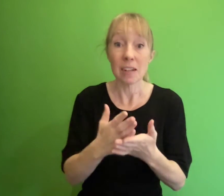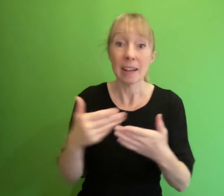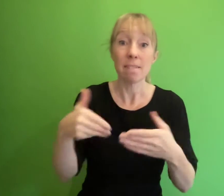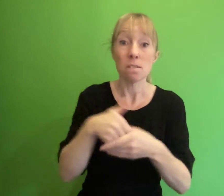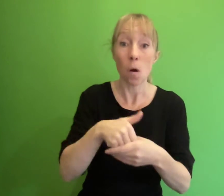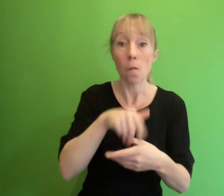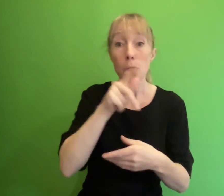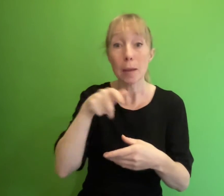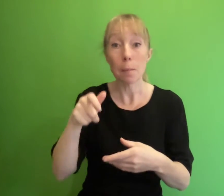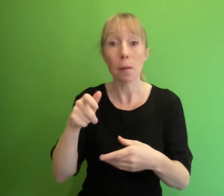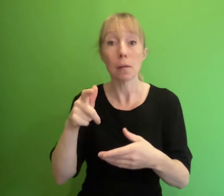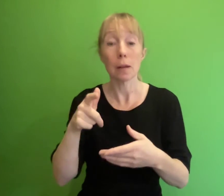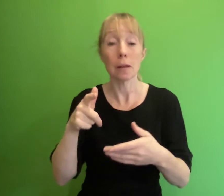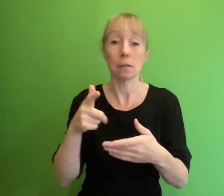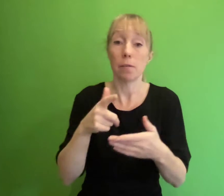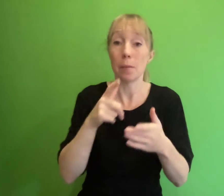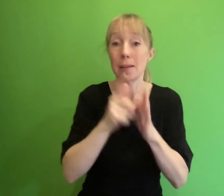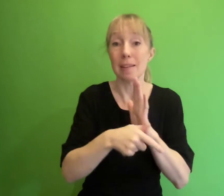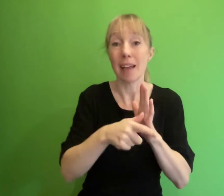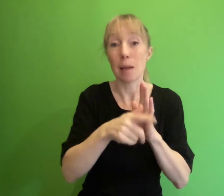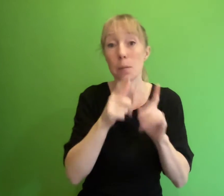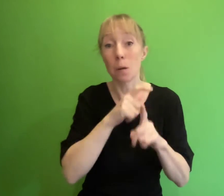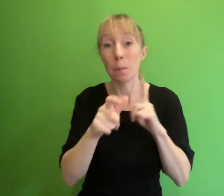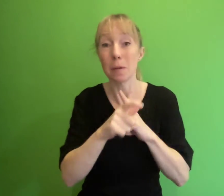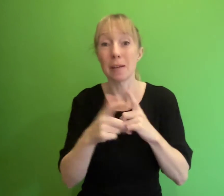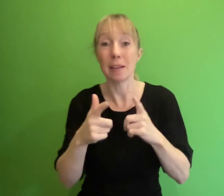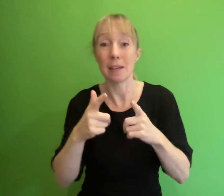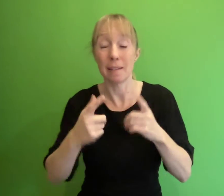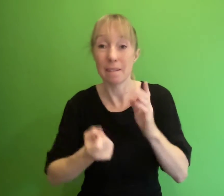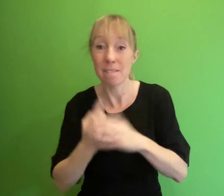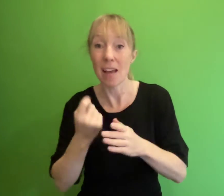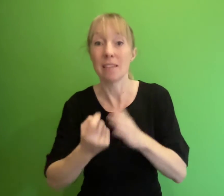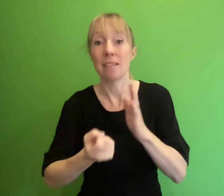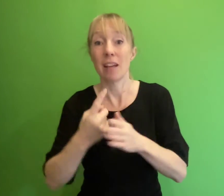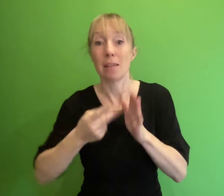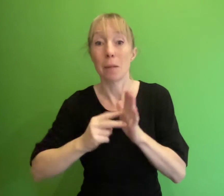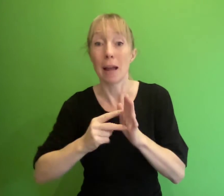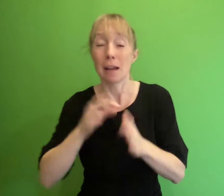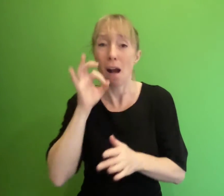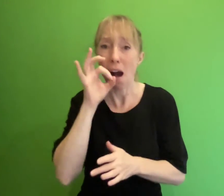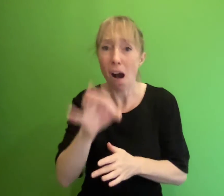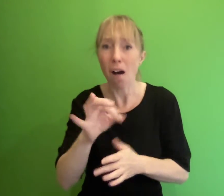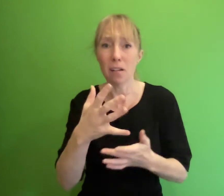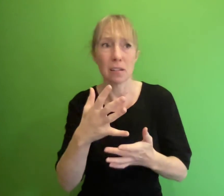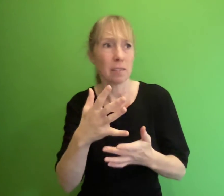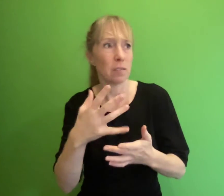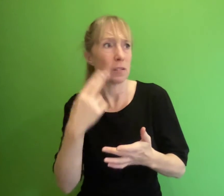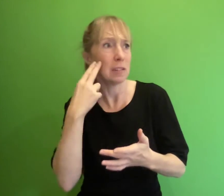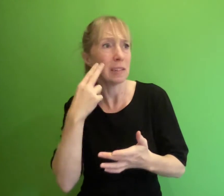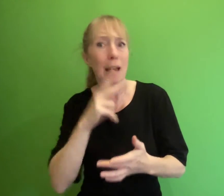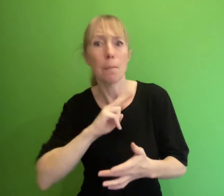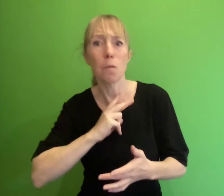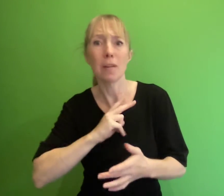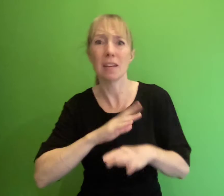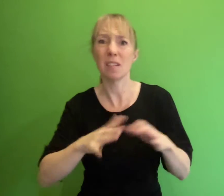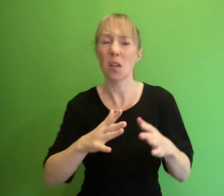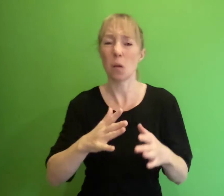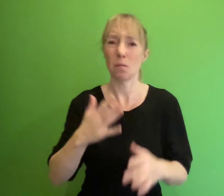event planning. Actively seek input from disabled voices, and don't assume or infantilise us. We're